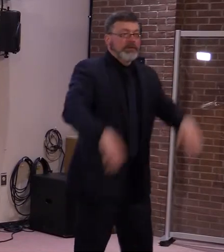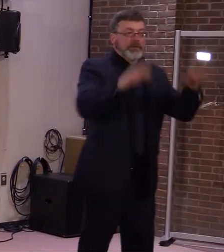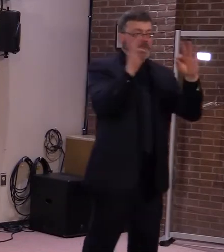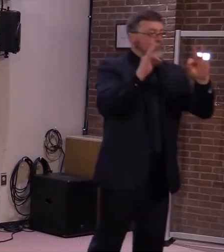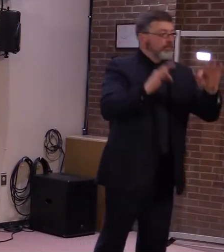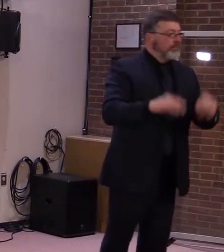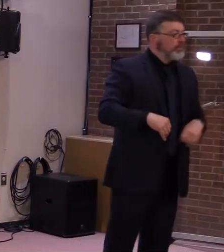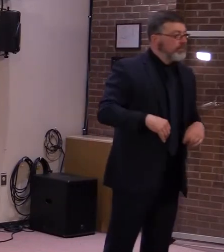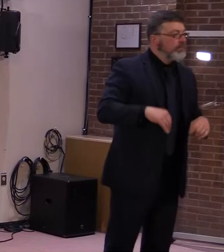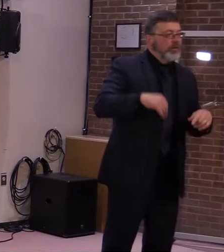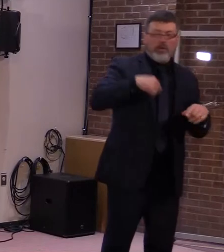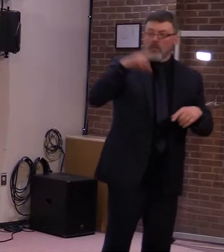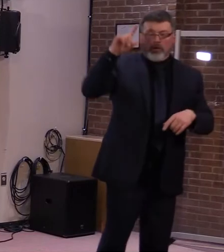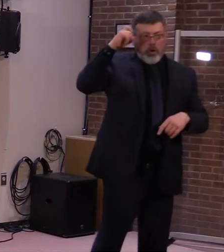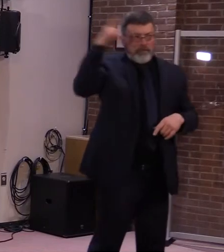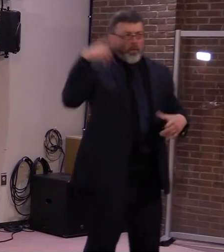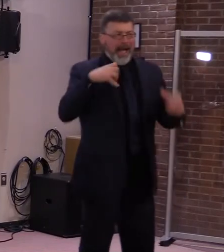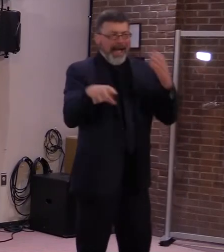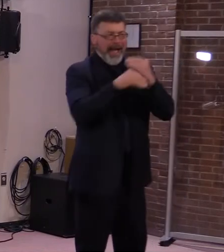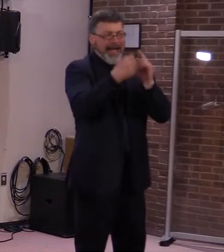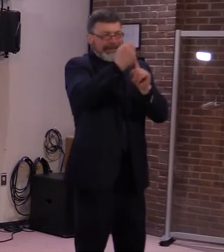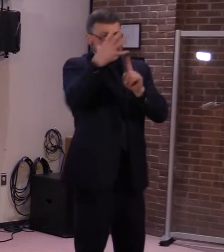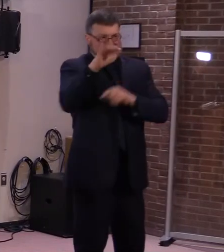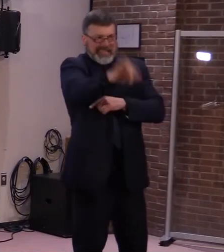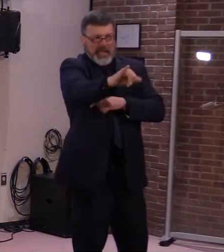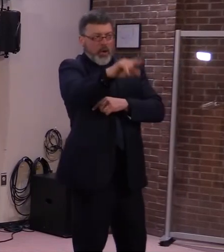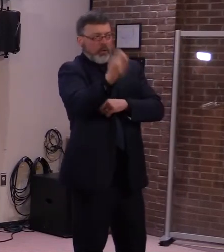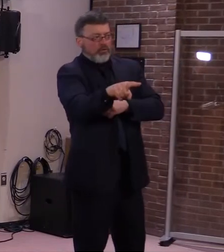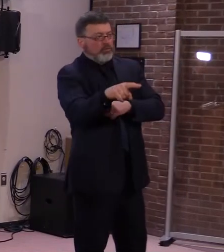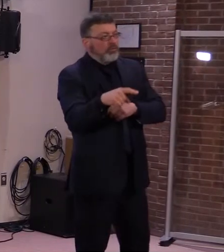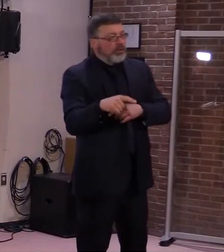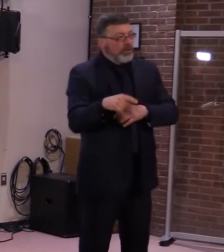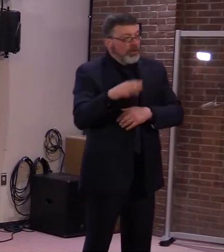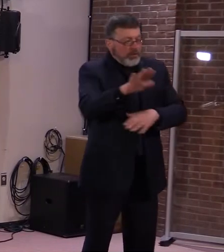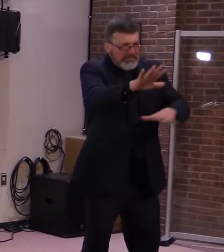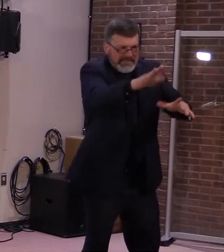Howard, just keep in mind, that is part of the plan we put forward